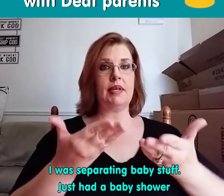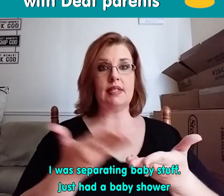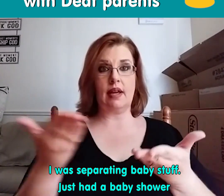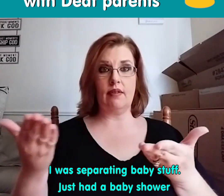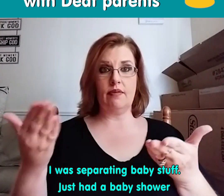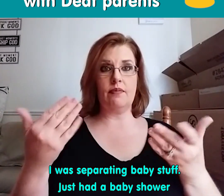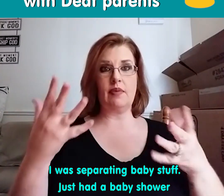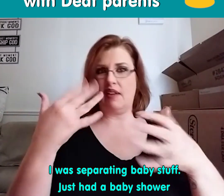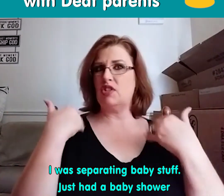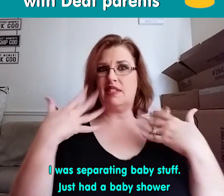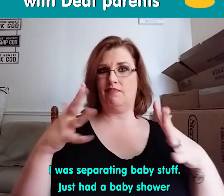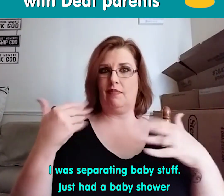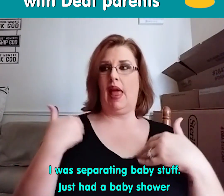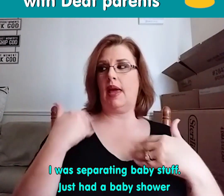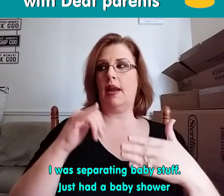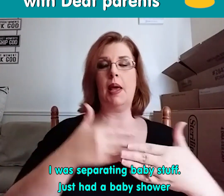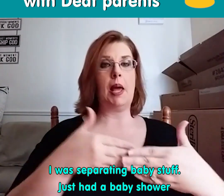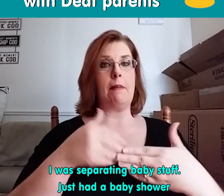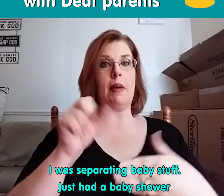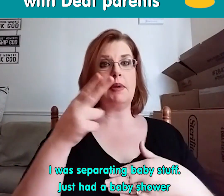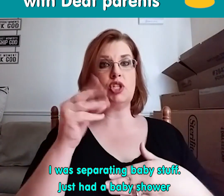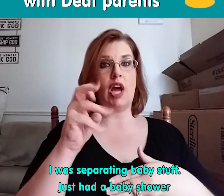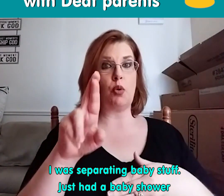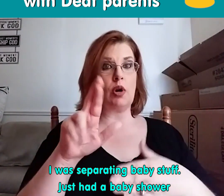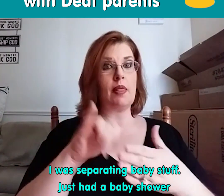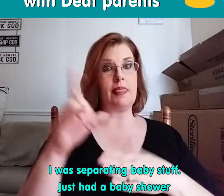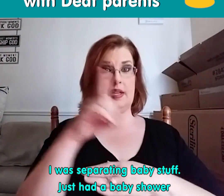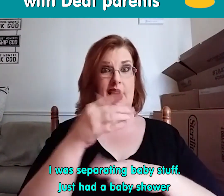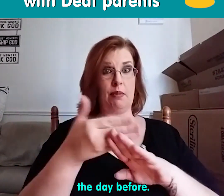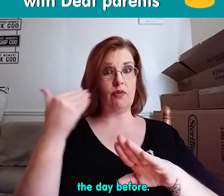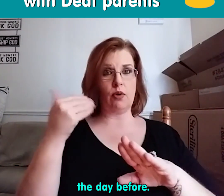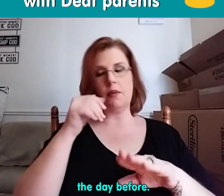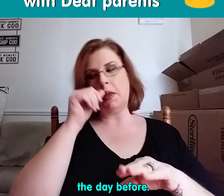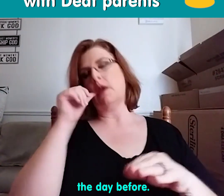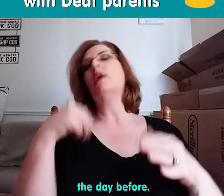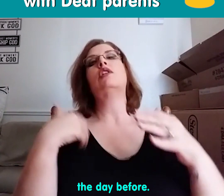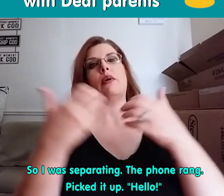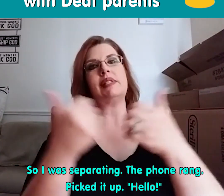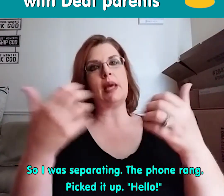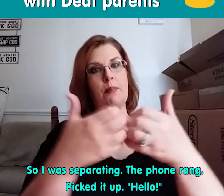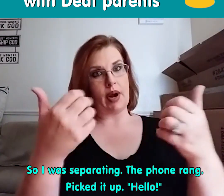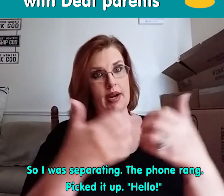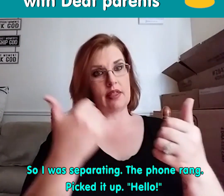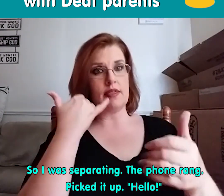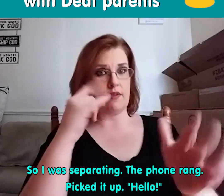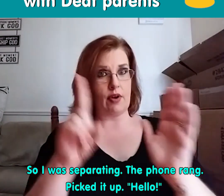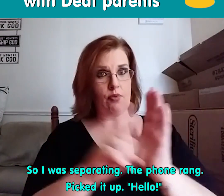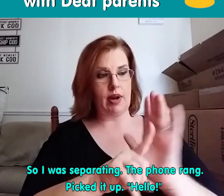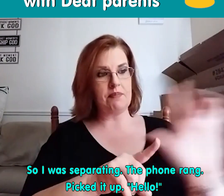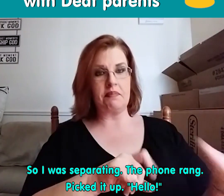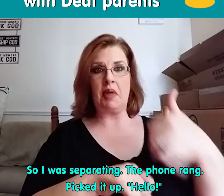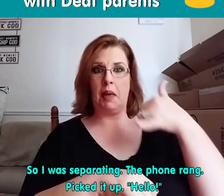the other doctor, the specialist. And the specialist is in the town, well, back